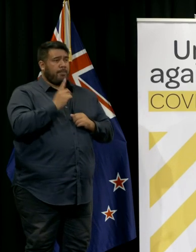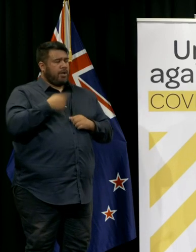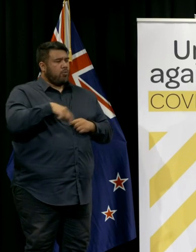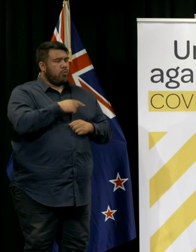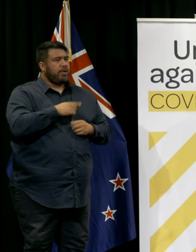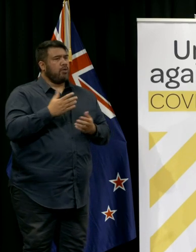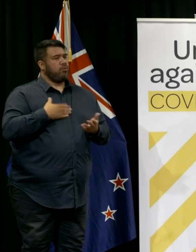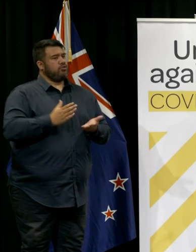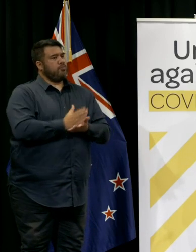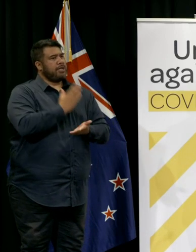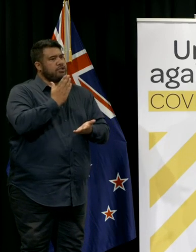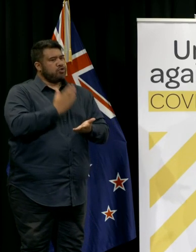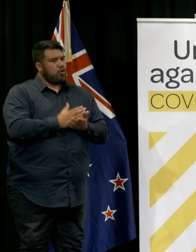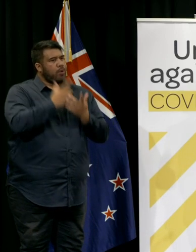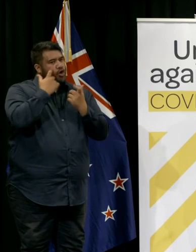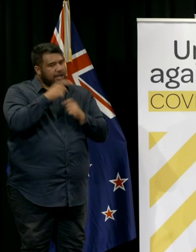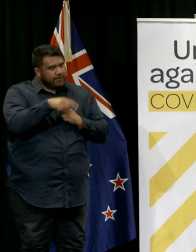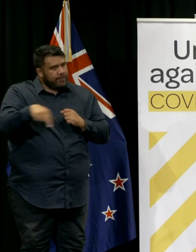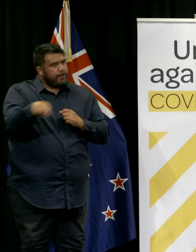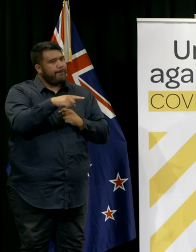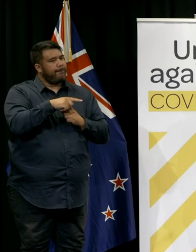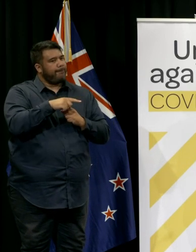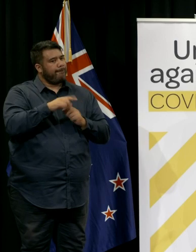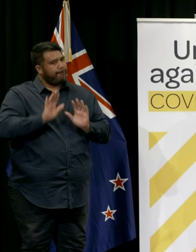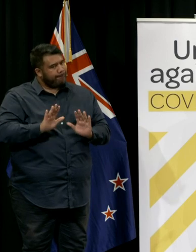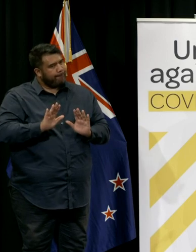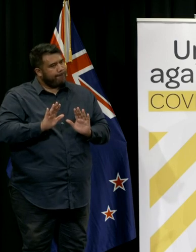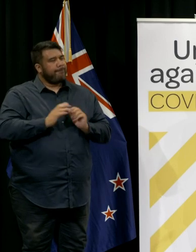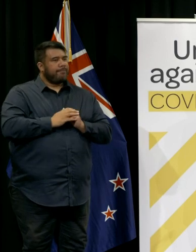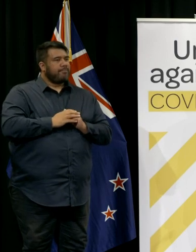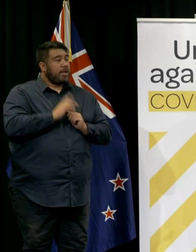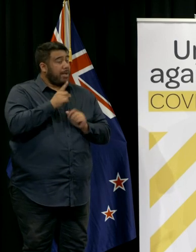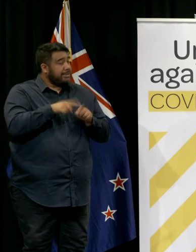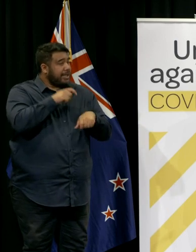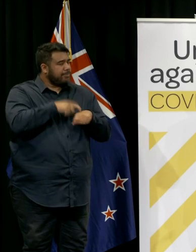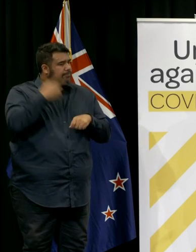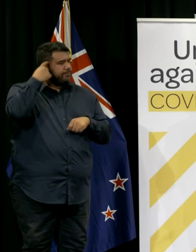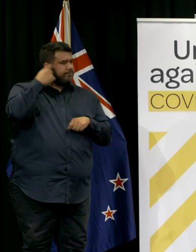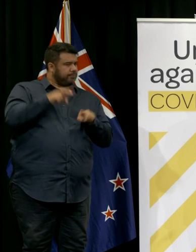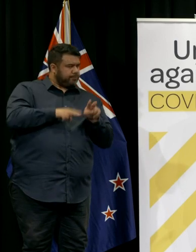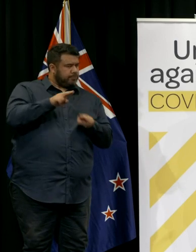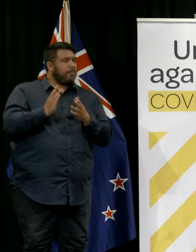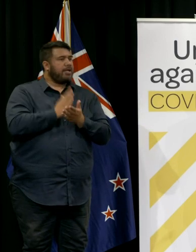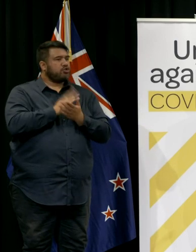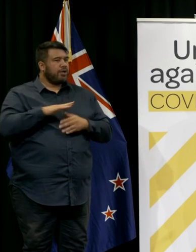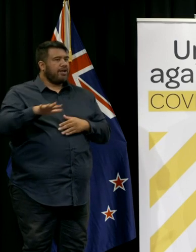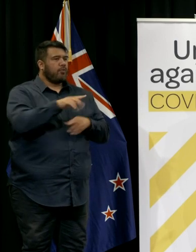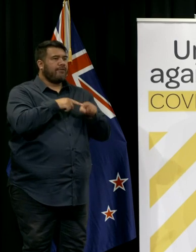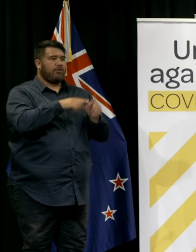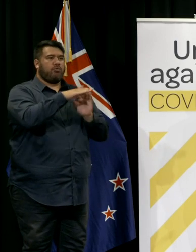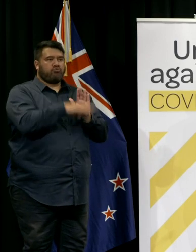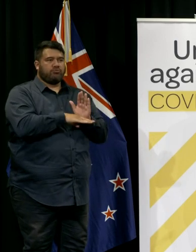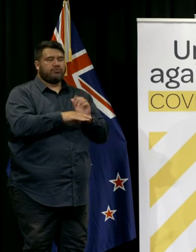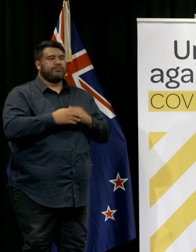be compassionate and caring to all of those people. But again, making sure that we all comply with that